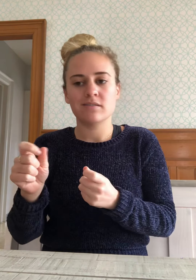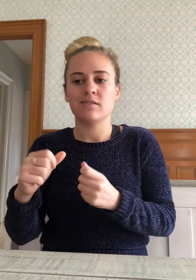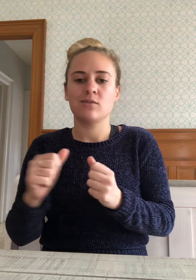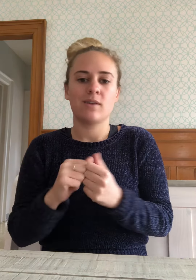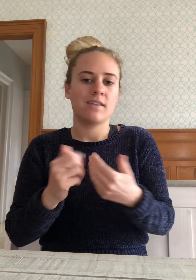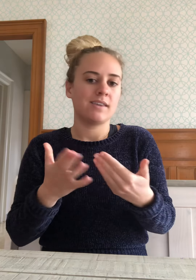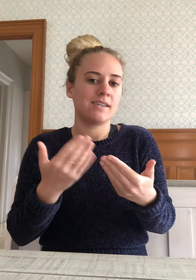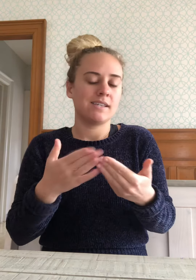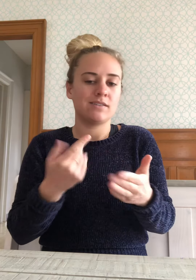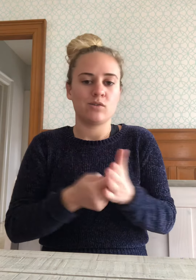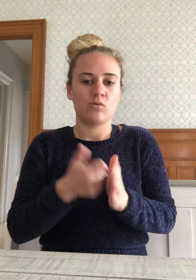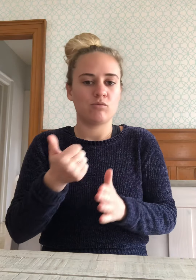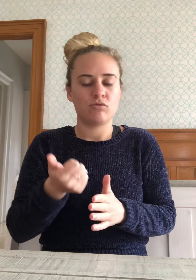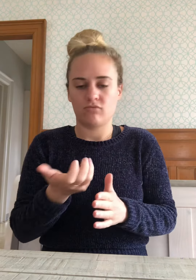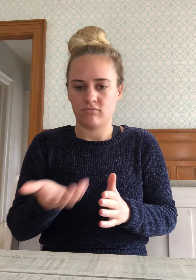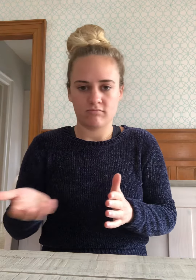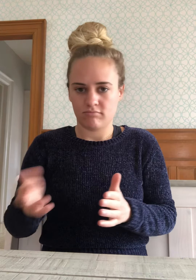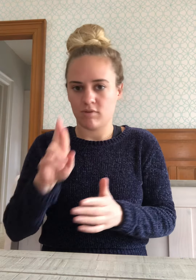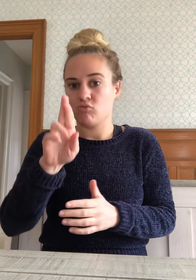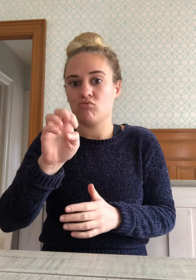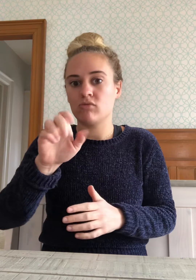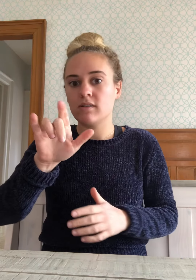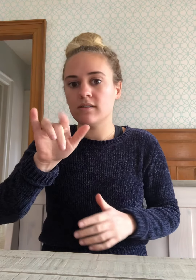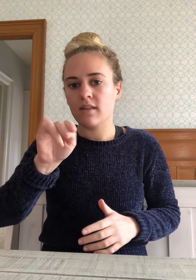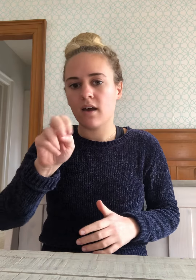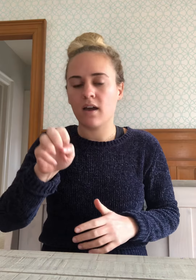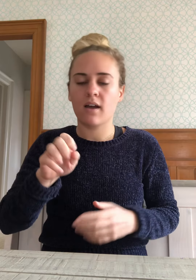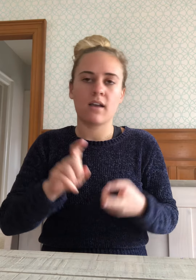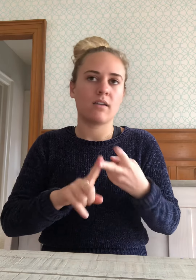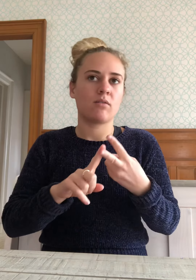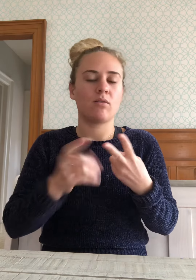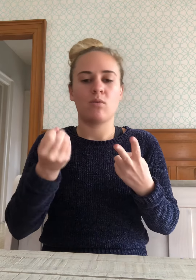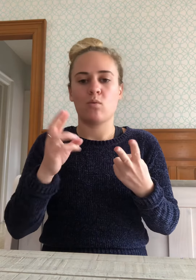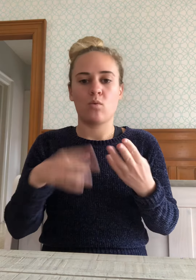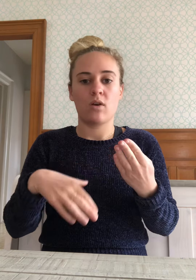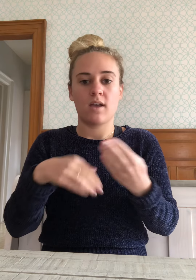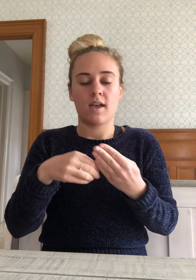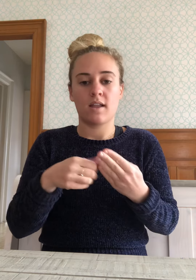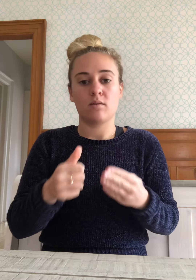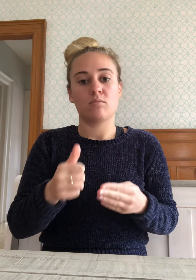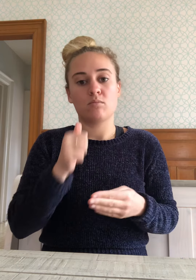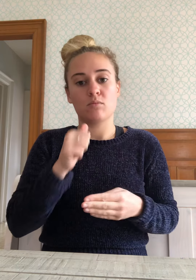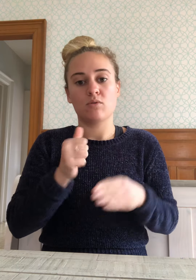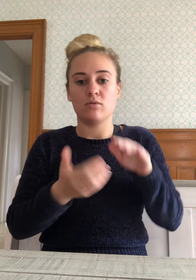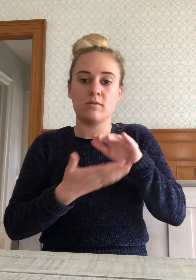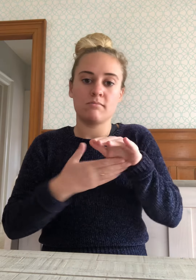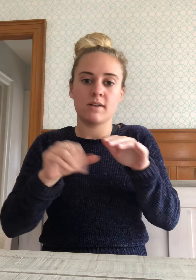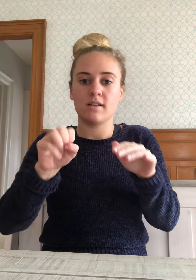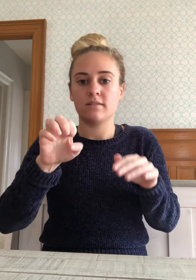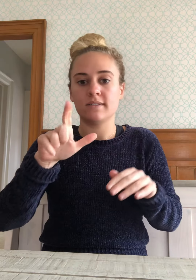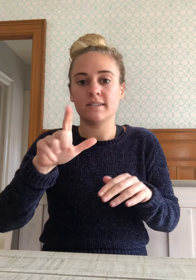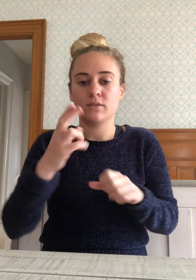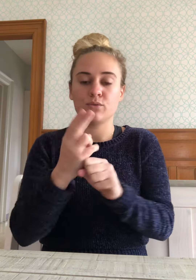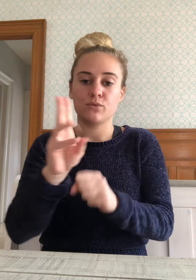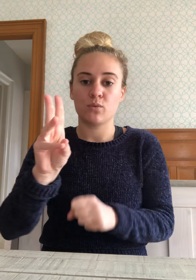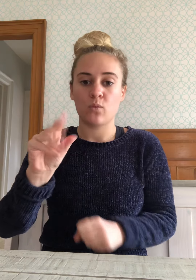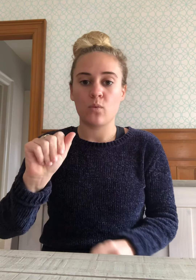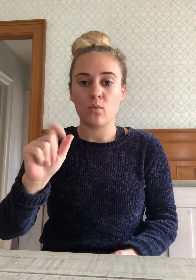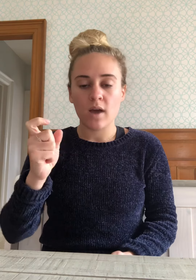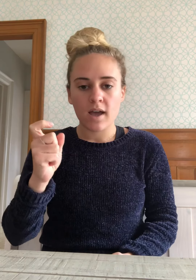remove tines of relines, or talked about adding posterior palatal seal with wax. If after you've done all that,